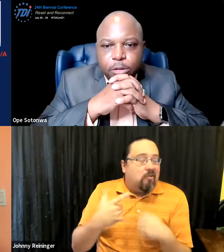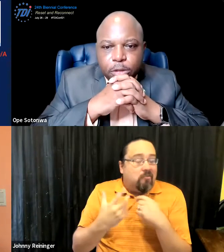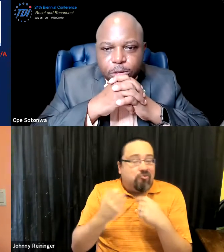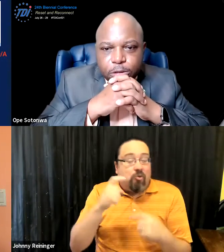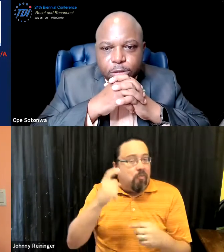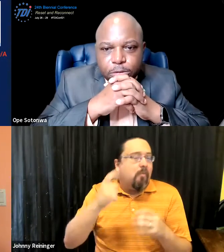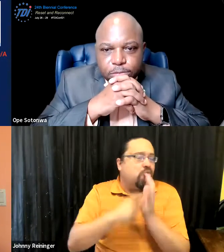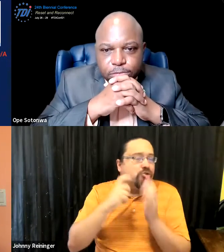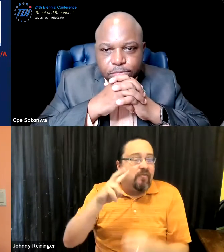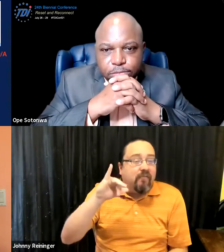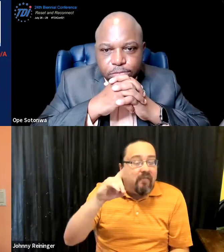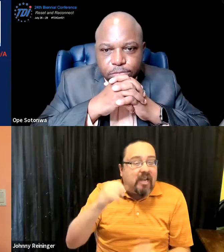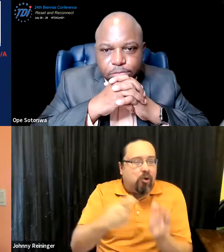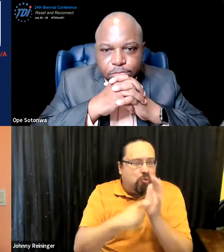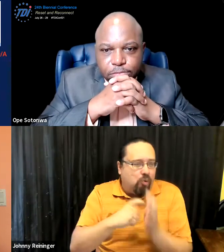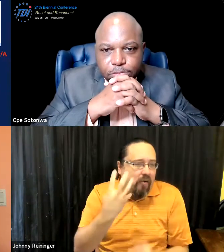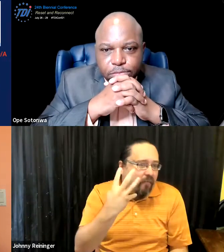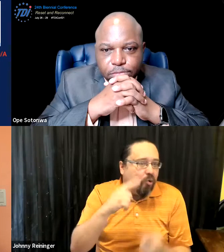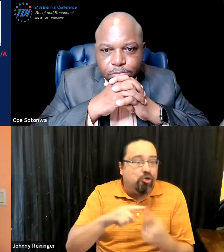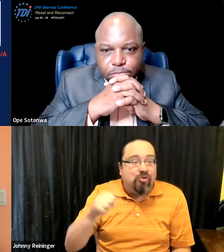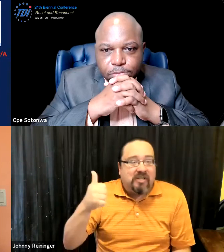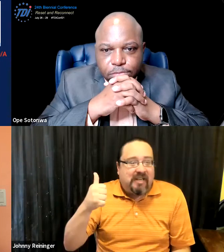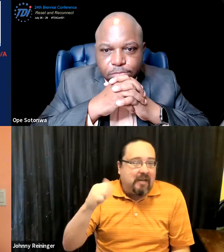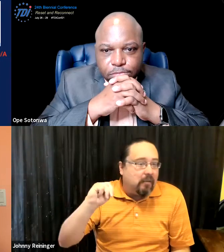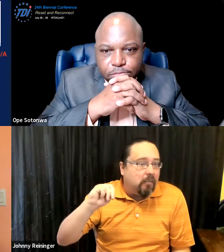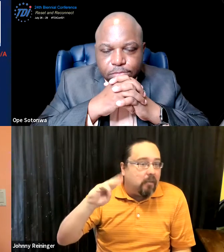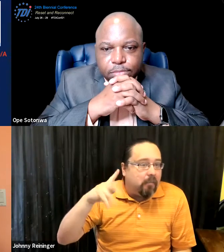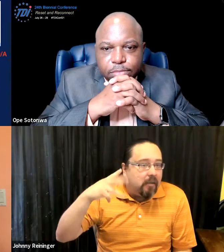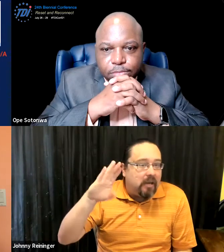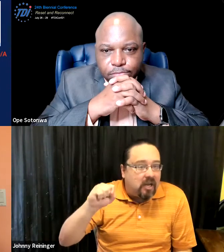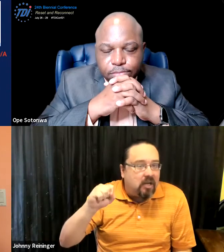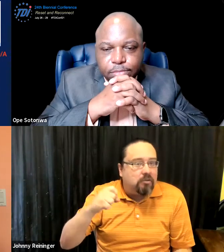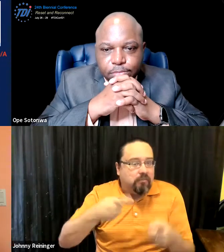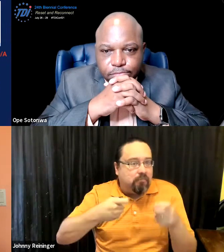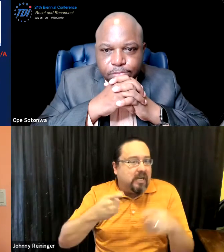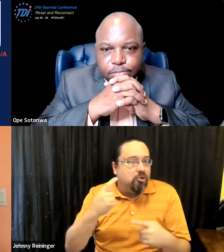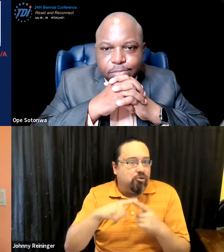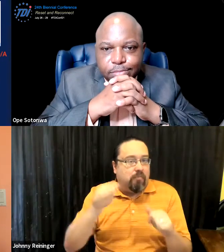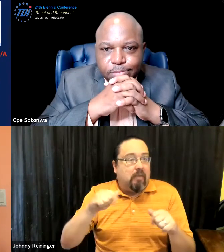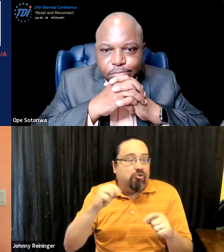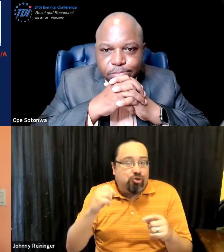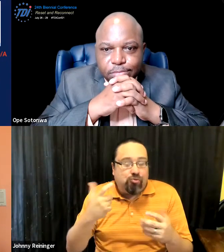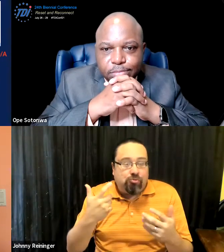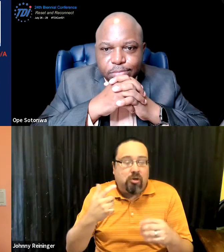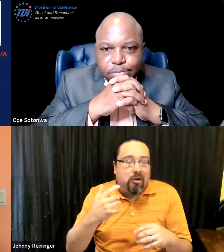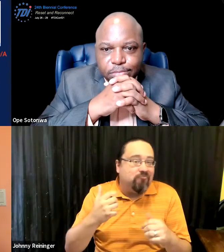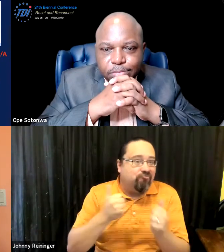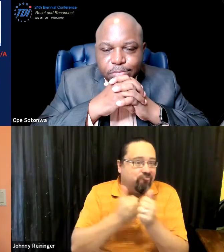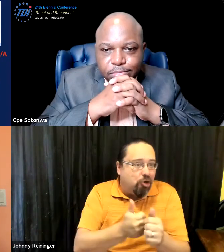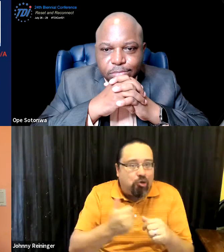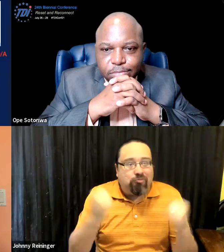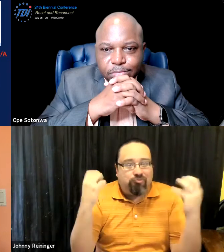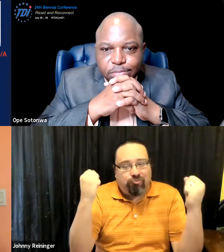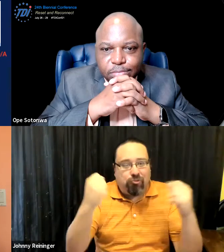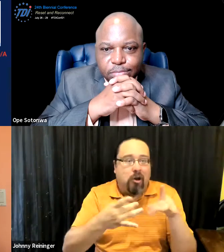we can't meet the needs, especially when you need to communicate over a video phone. A video phone would require about 4